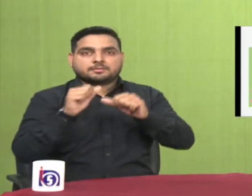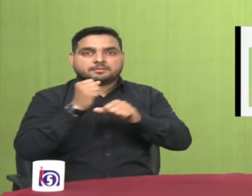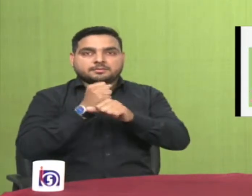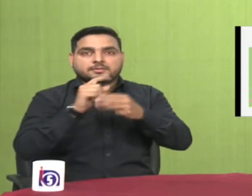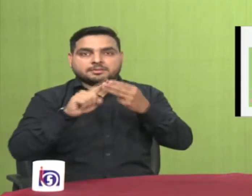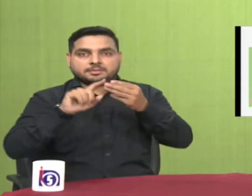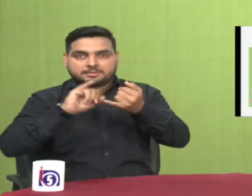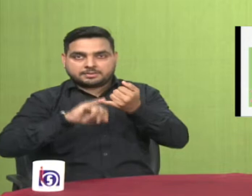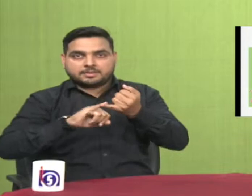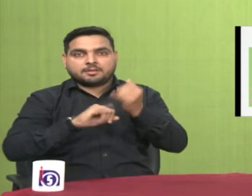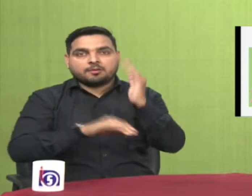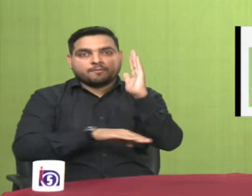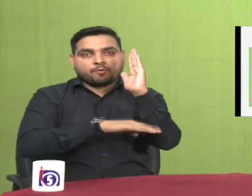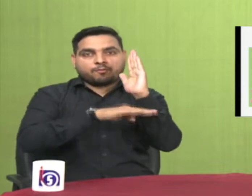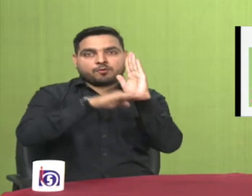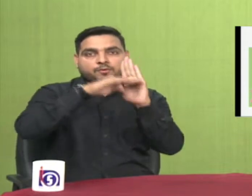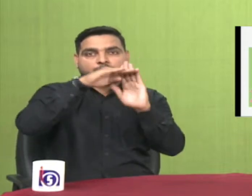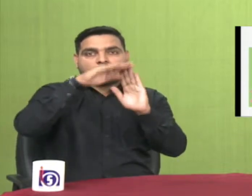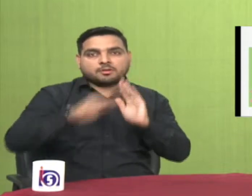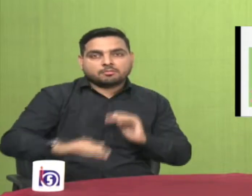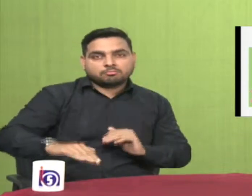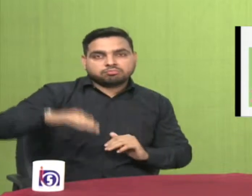What are stages in the lifespan?